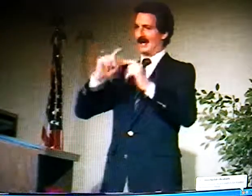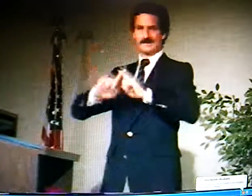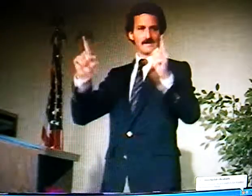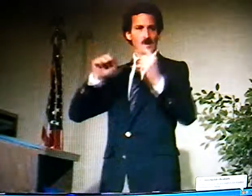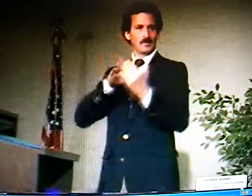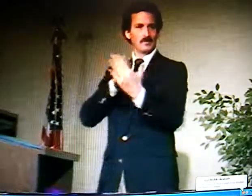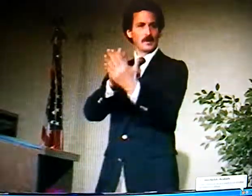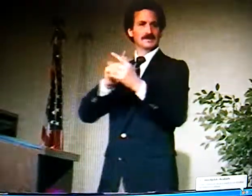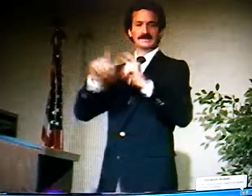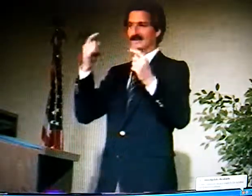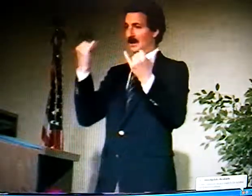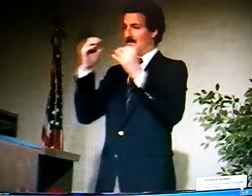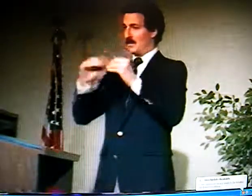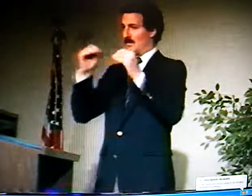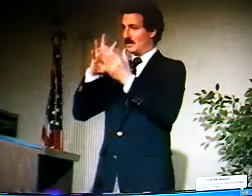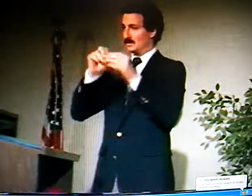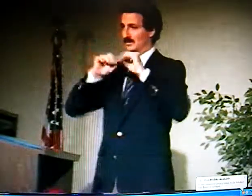transfer there.